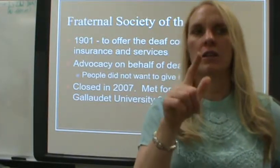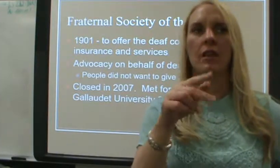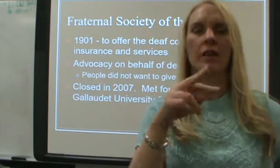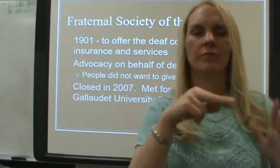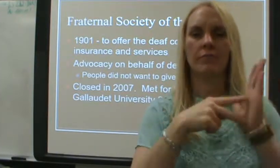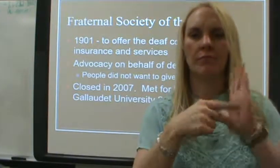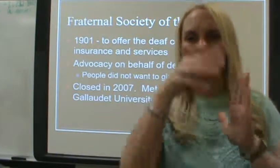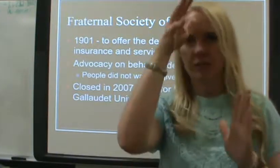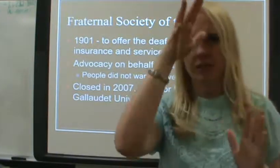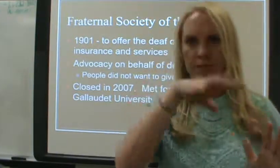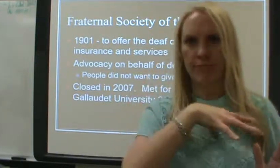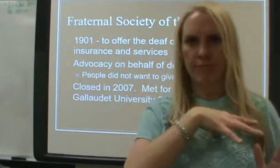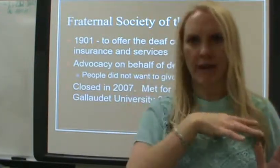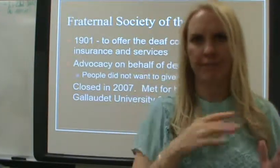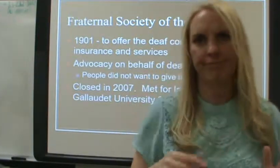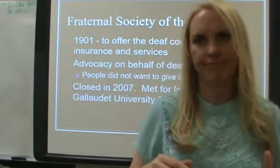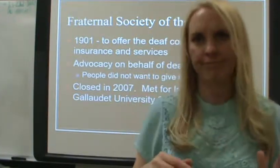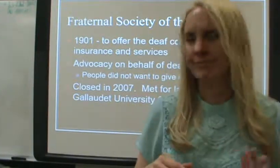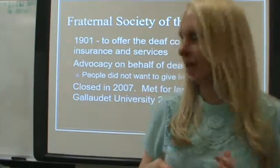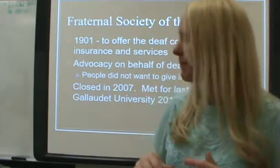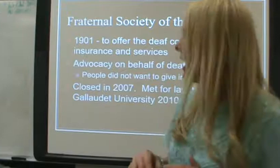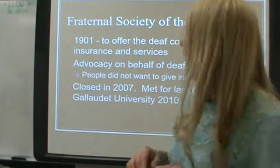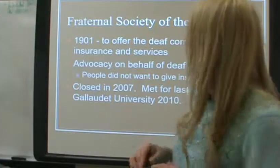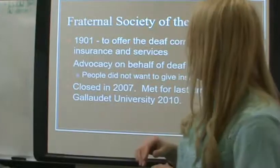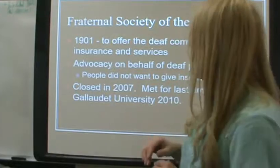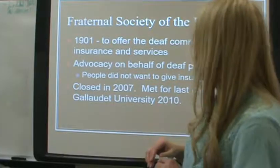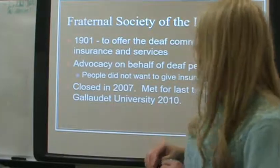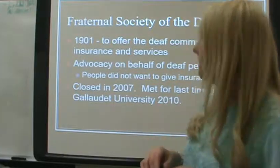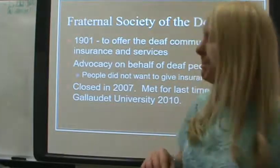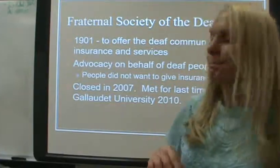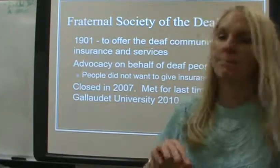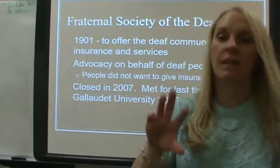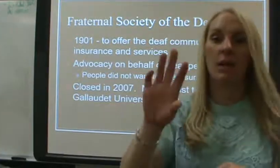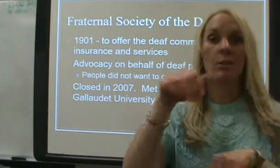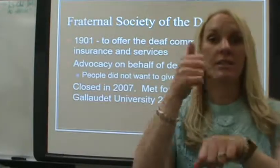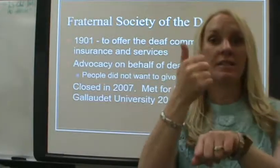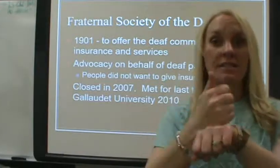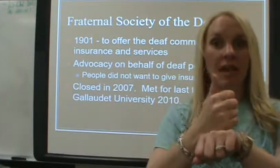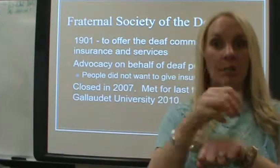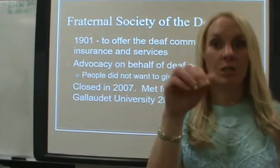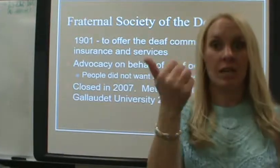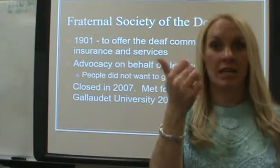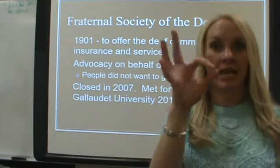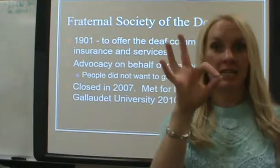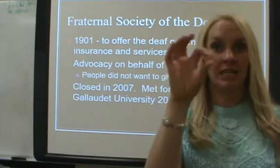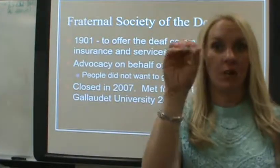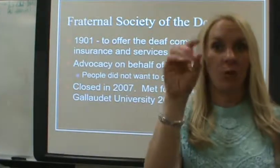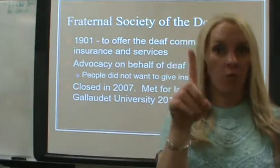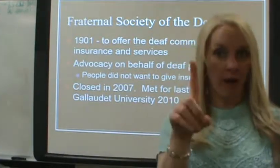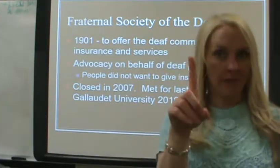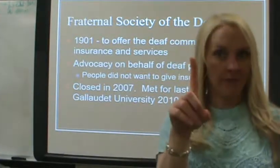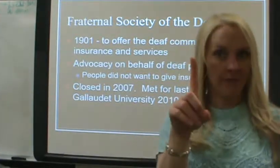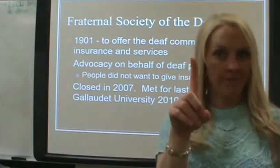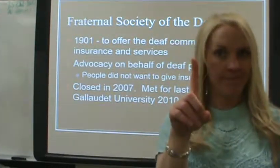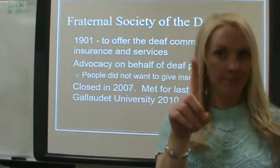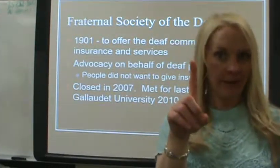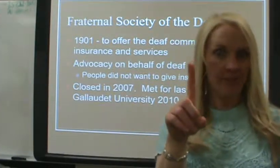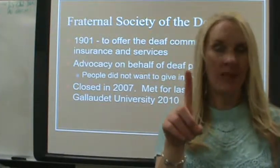Fraternal means men, okay? It was established in 1901, right?